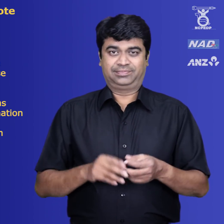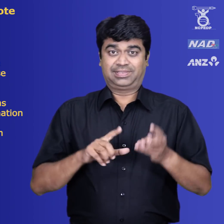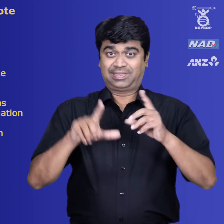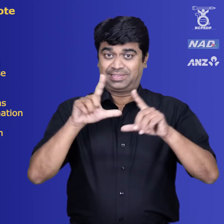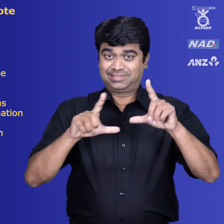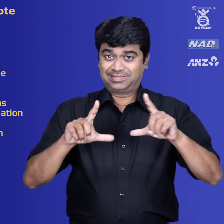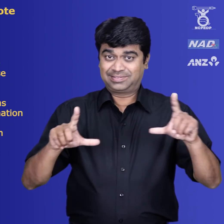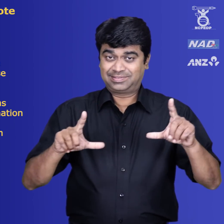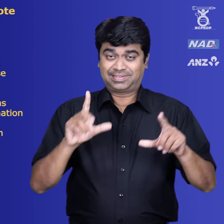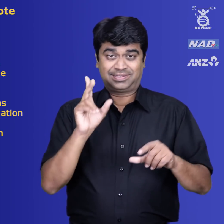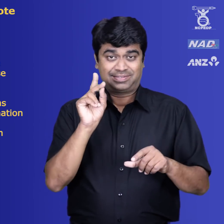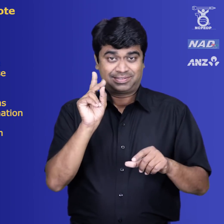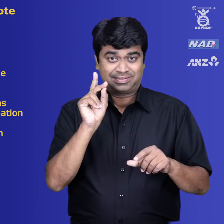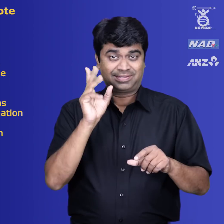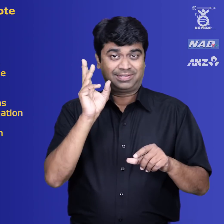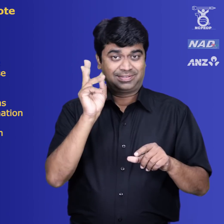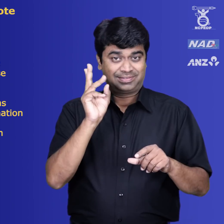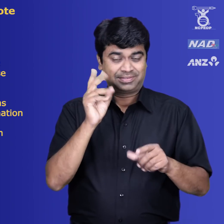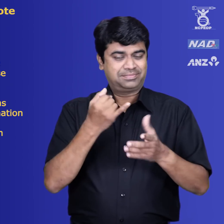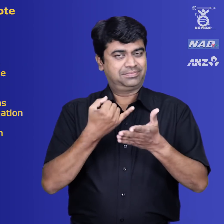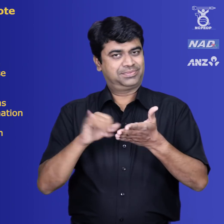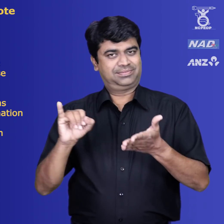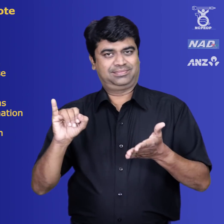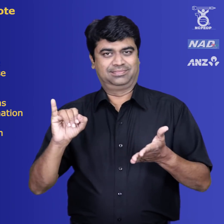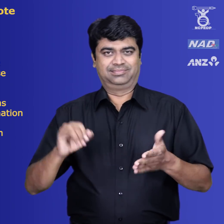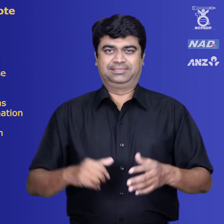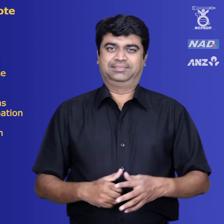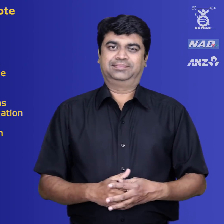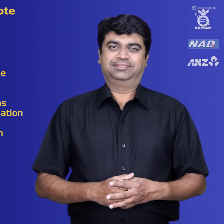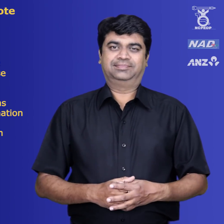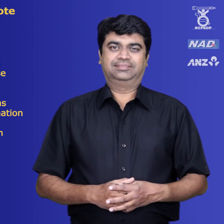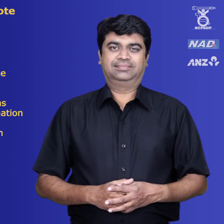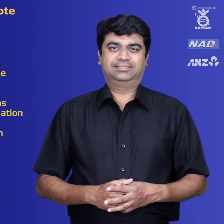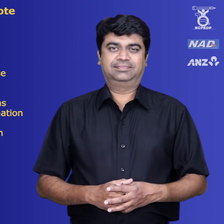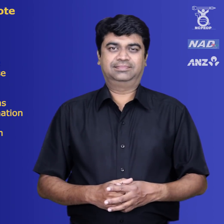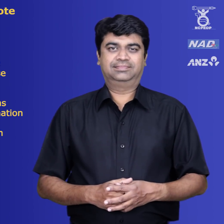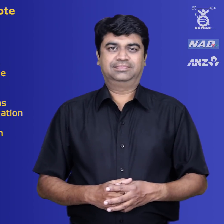or amanuensis, exemption from second and third language courses.